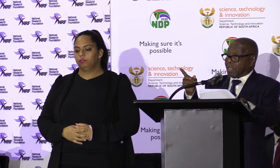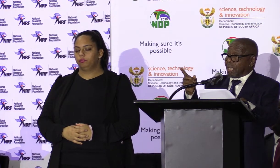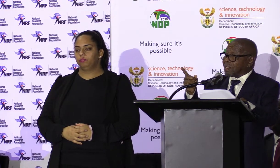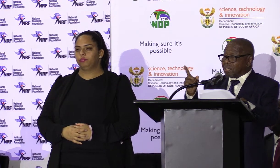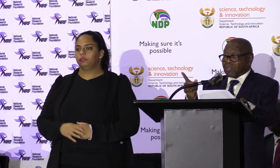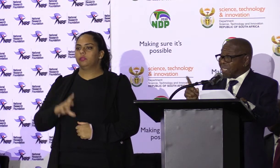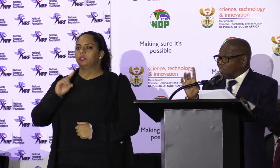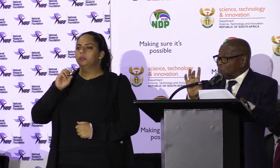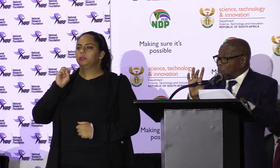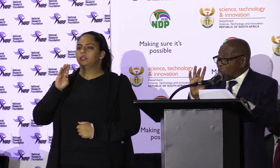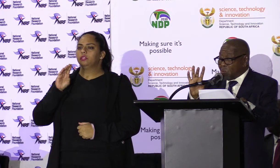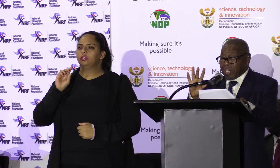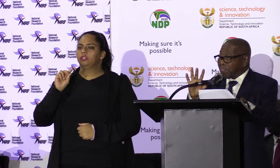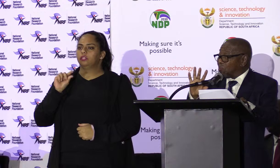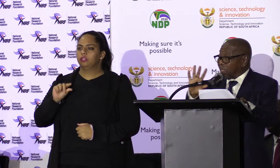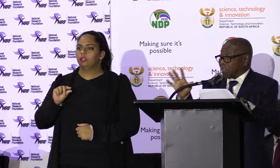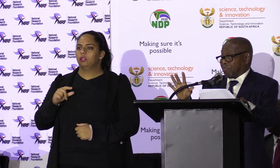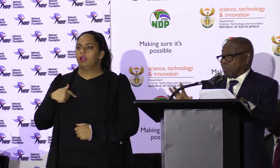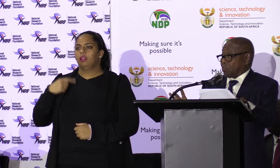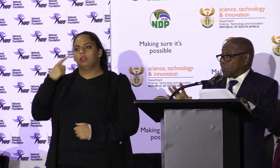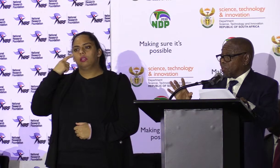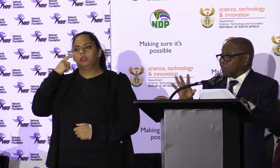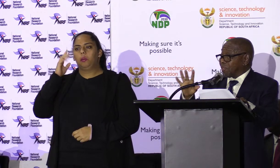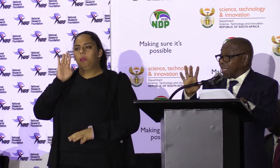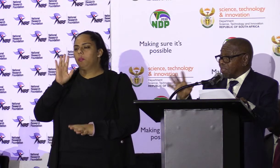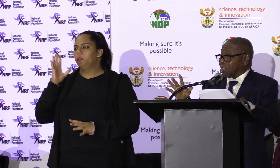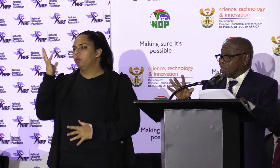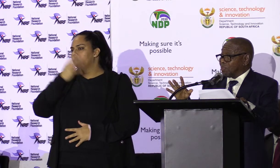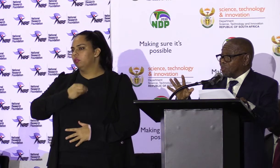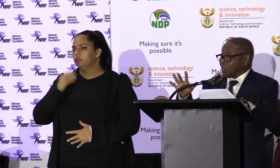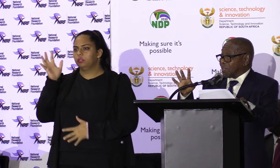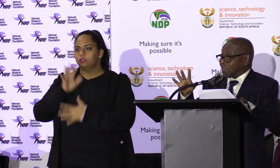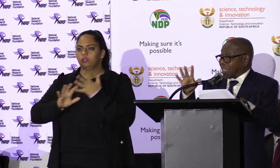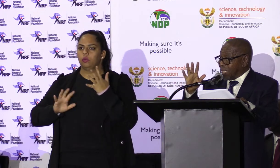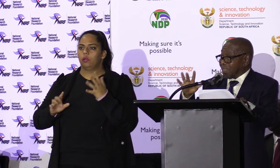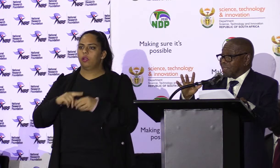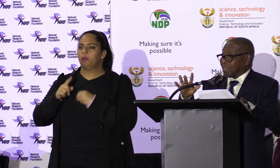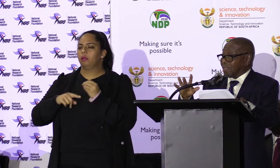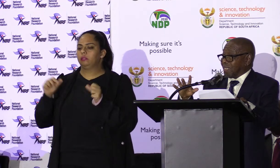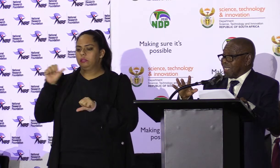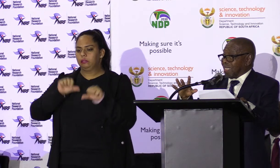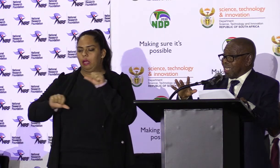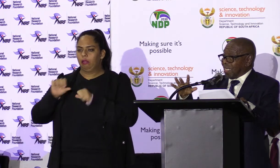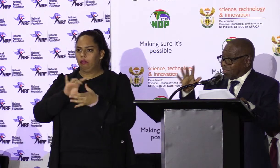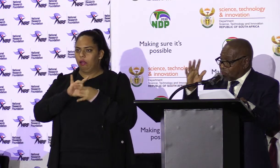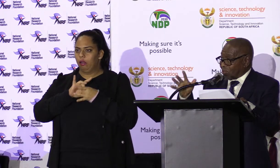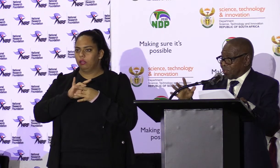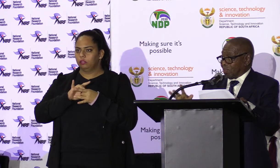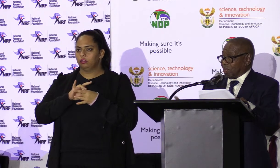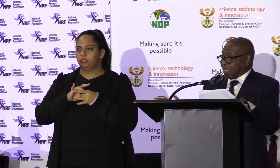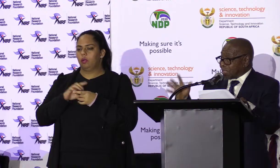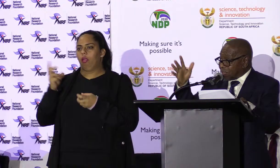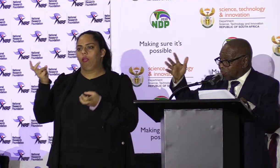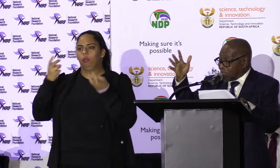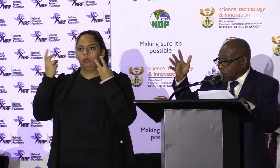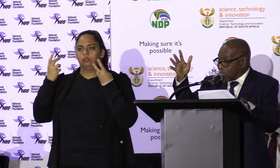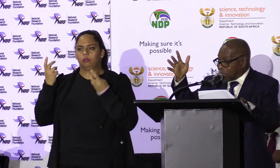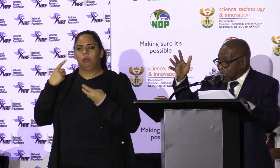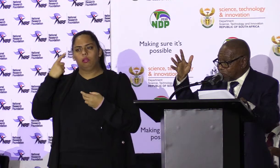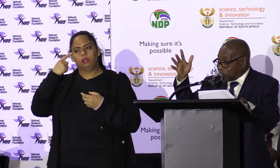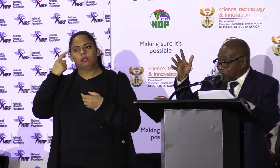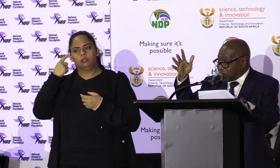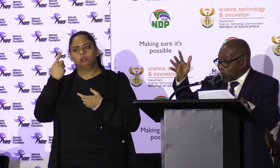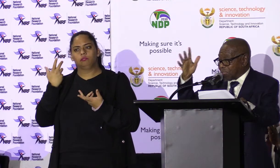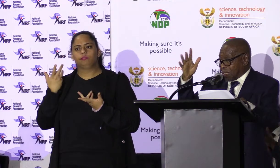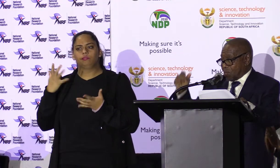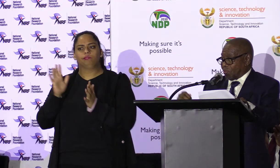PGG, I think you gave a wonderful story of the relationship between science and tourism. Let's give